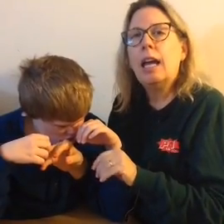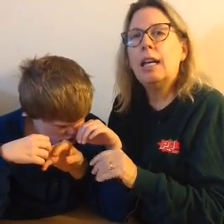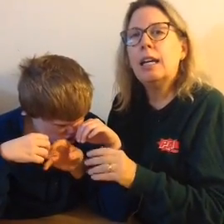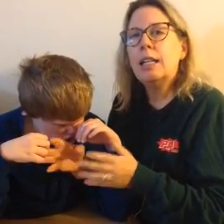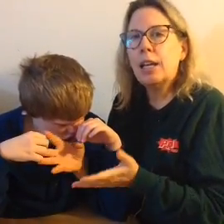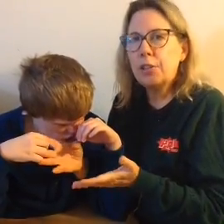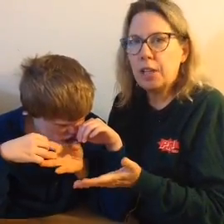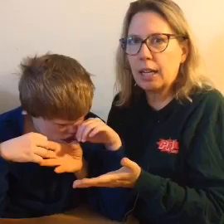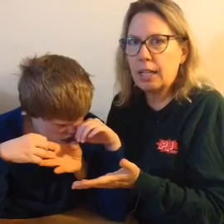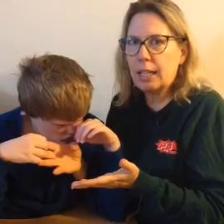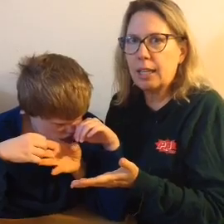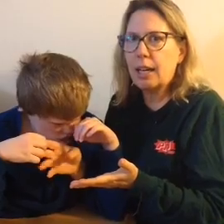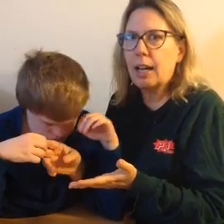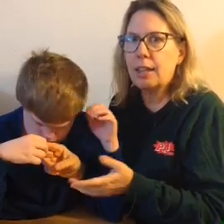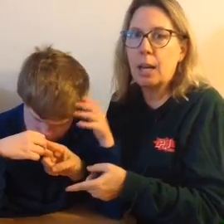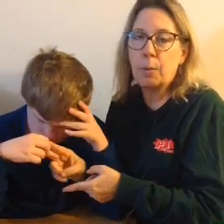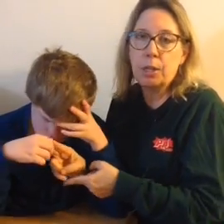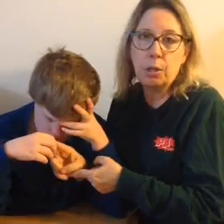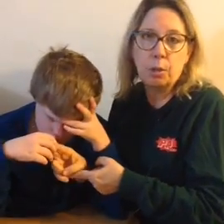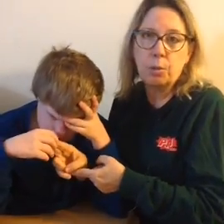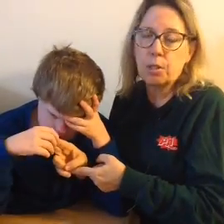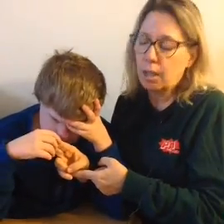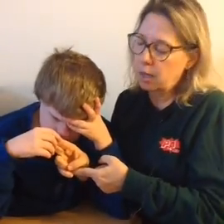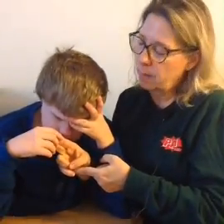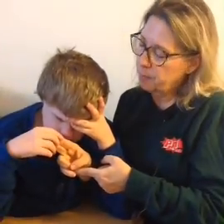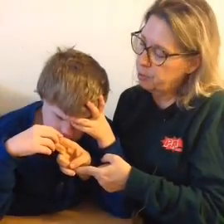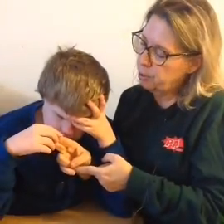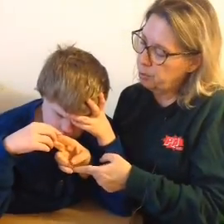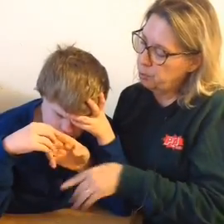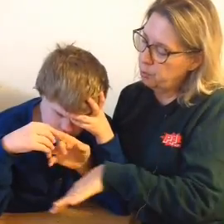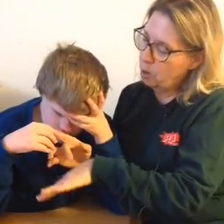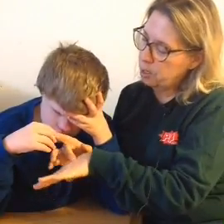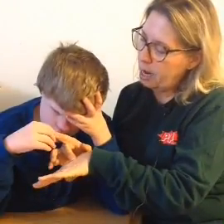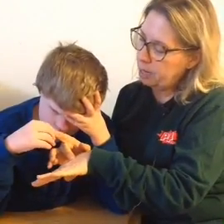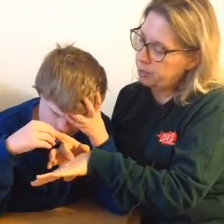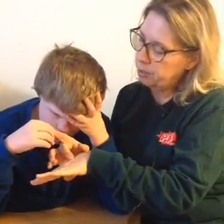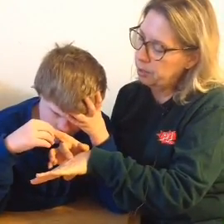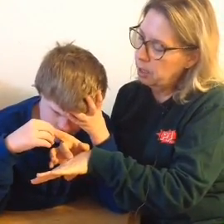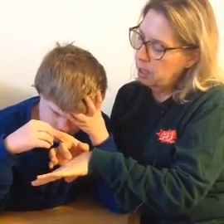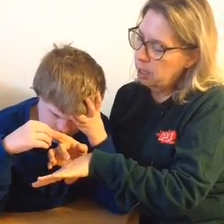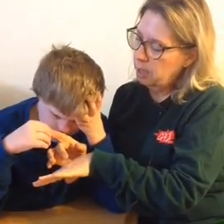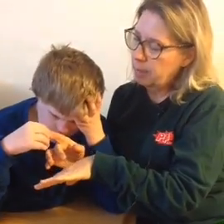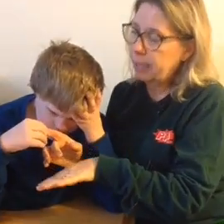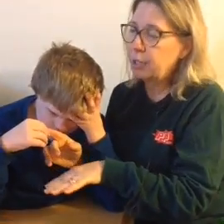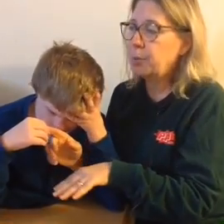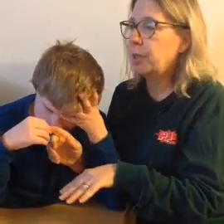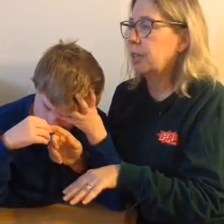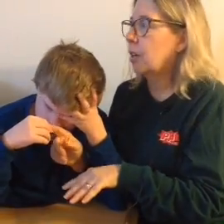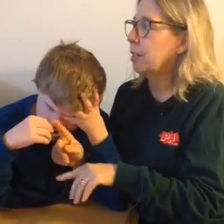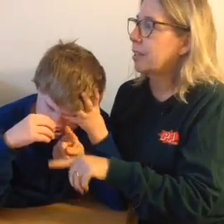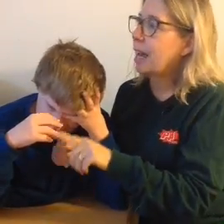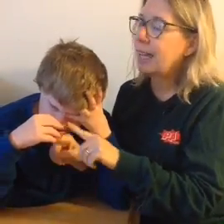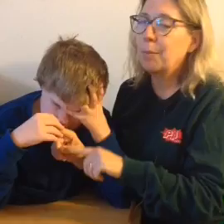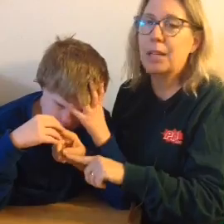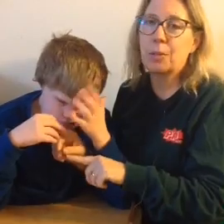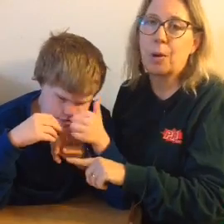And another technique that we use to do our tactile, I guess you wouldn't call it signing because we're